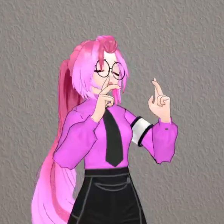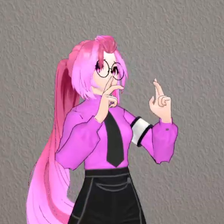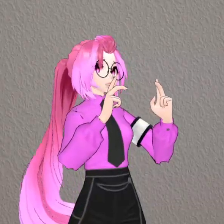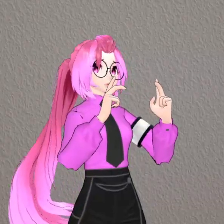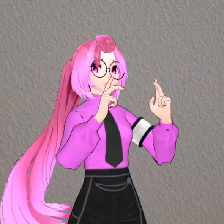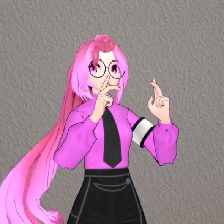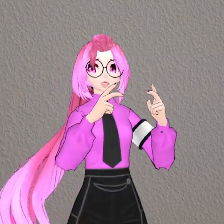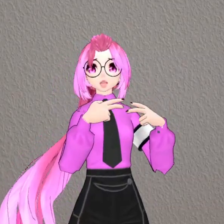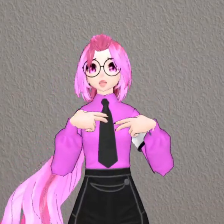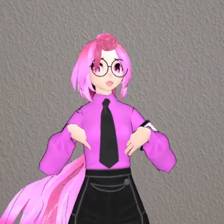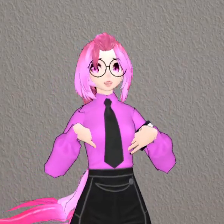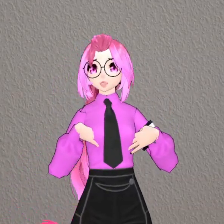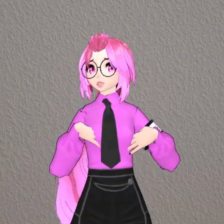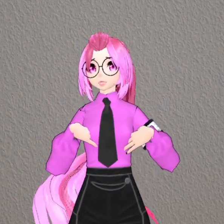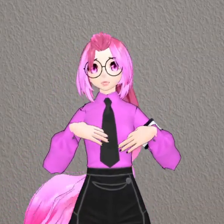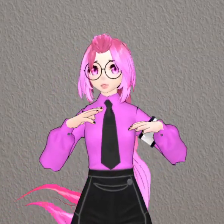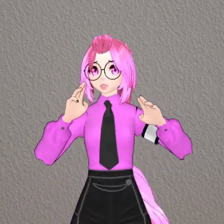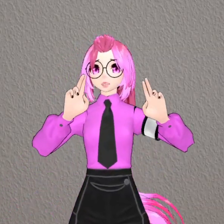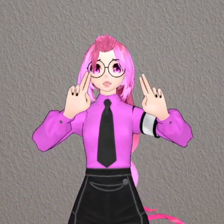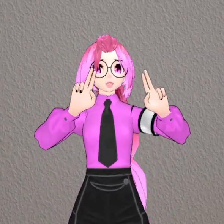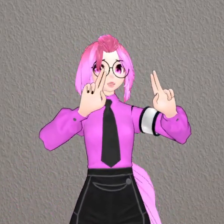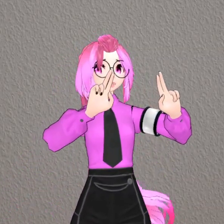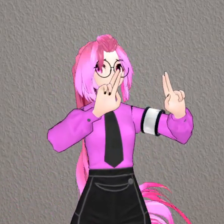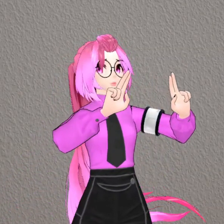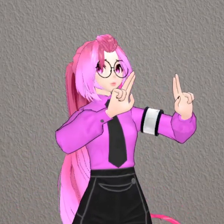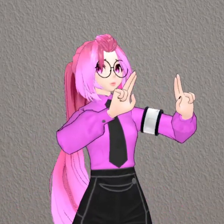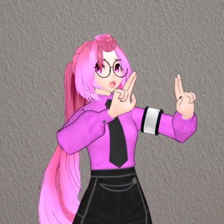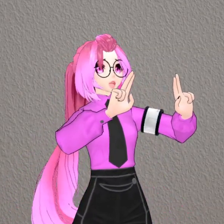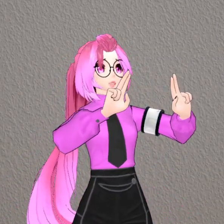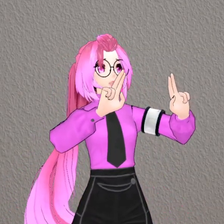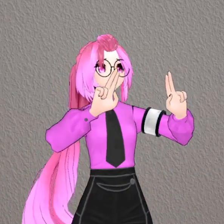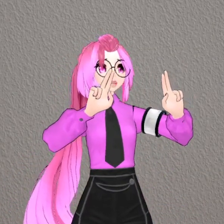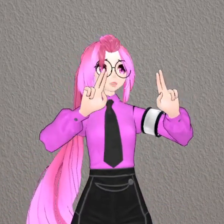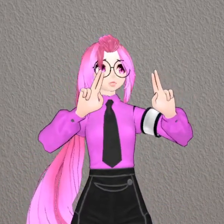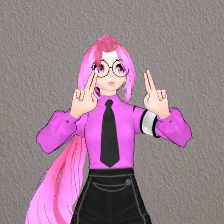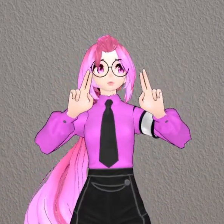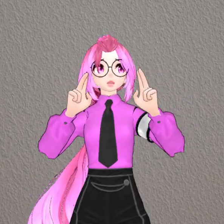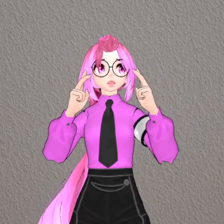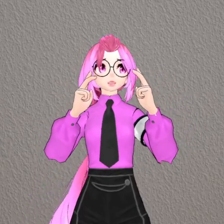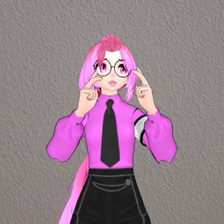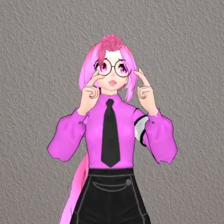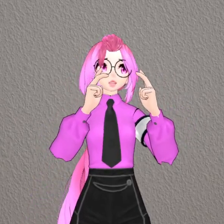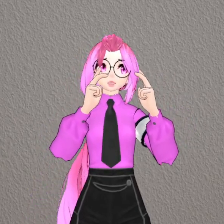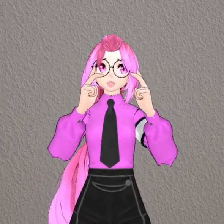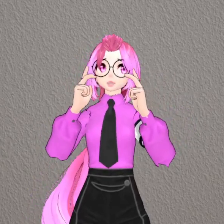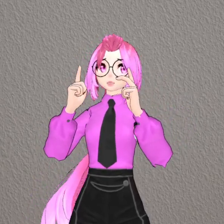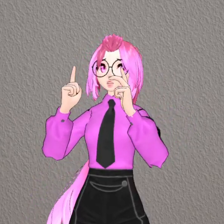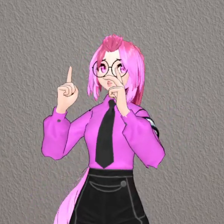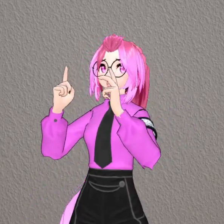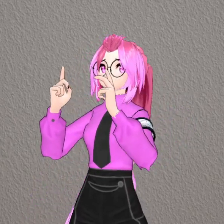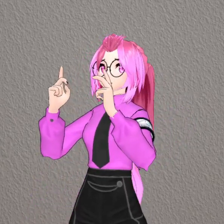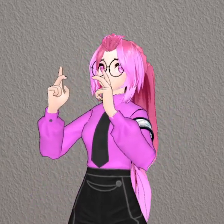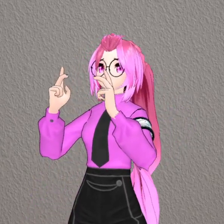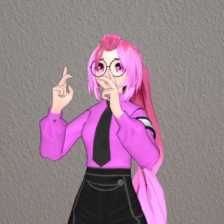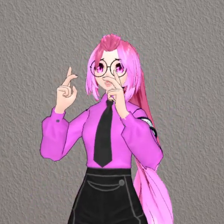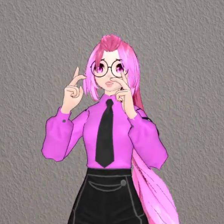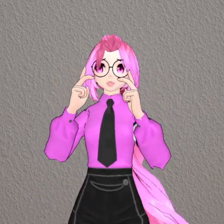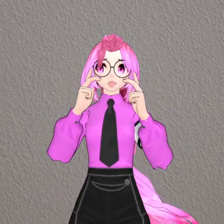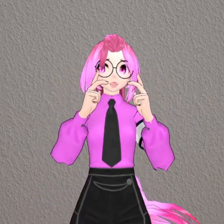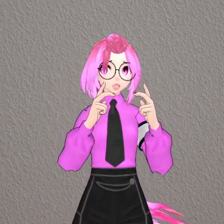kind. If you don't have index, you're just going to use peace signs, right? But if you do have index, you're going to be bending that middle finger down a little